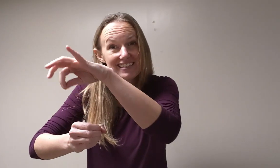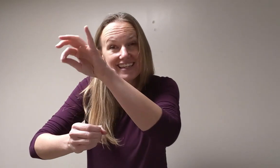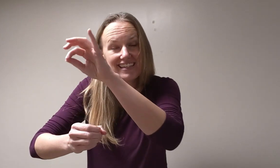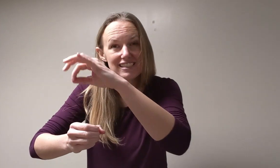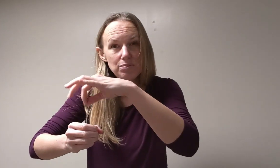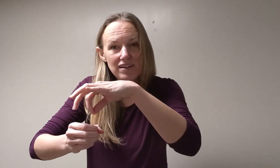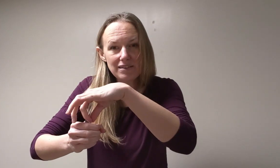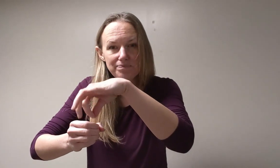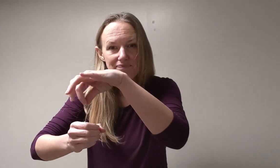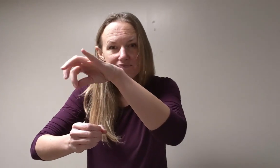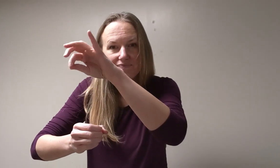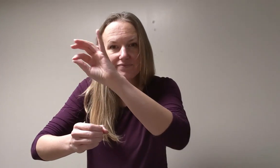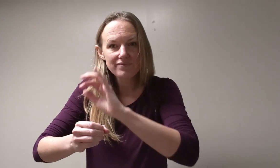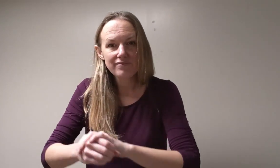Okay, Spirit.